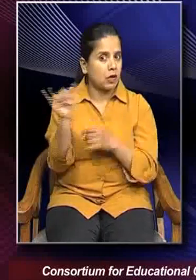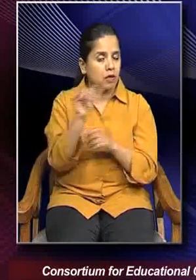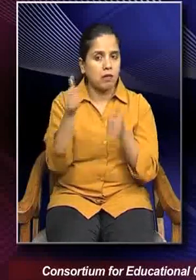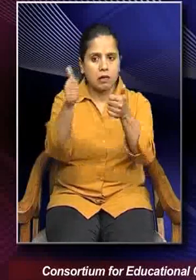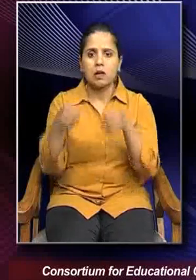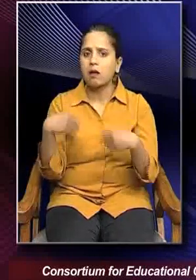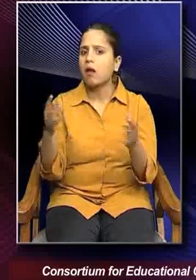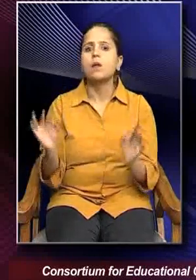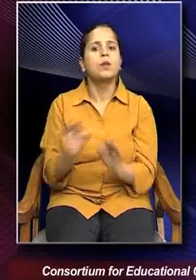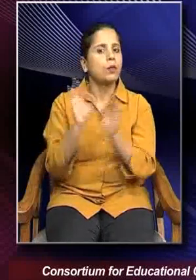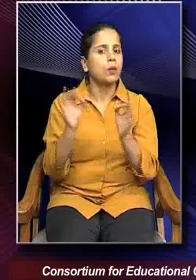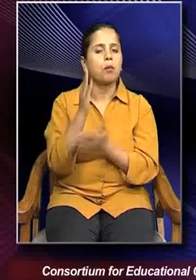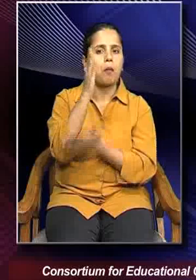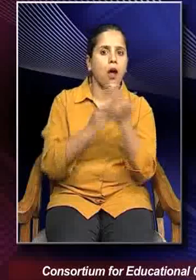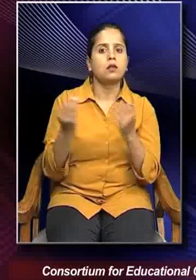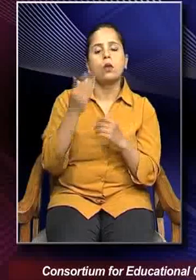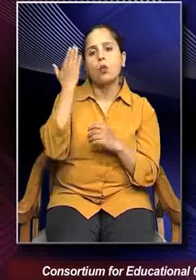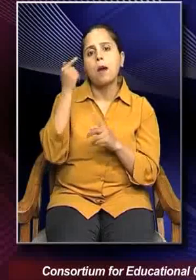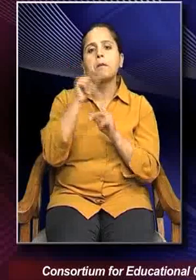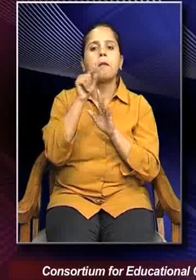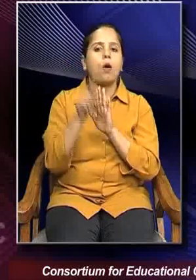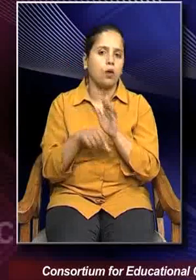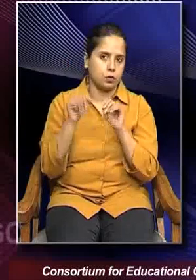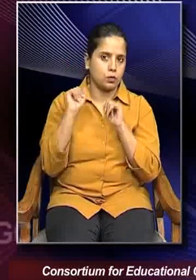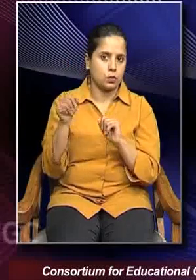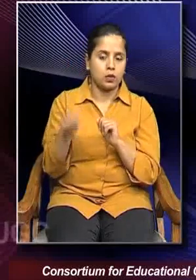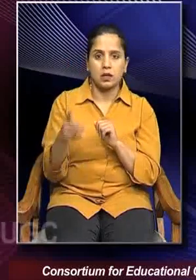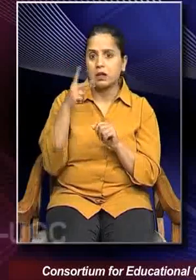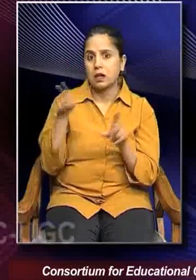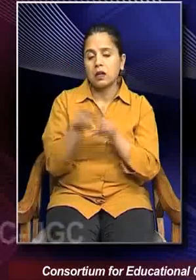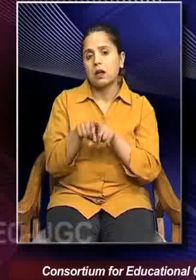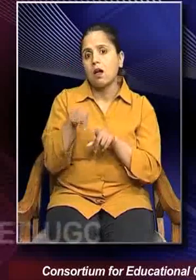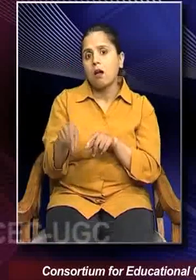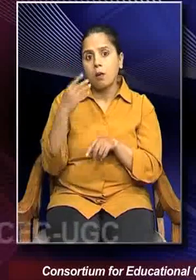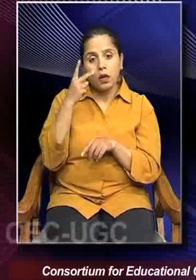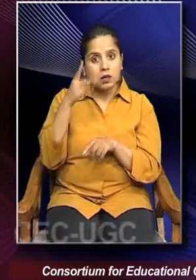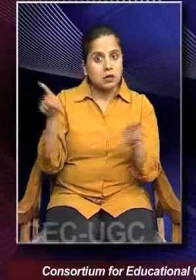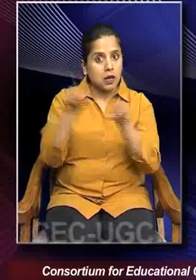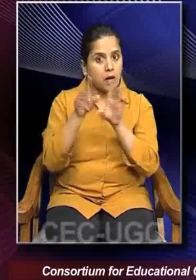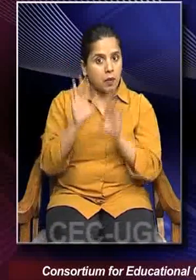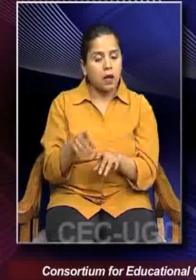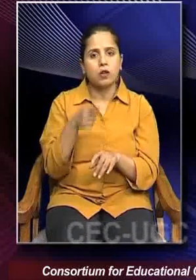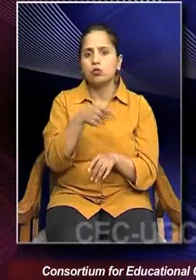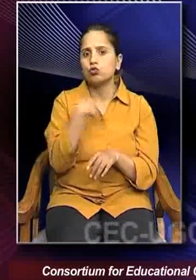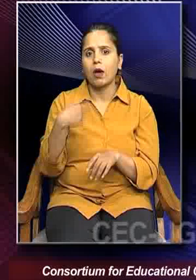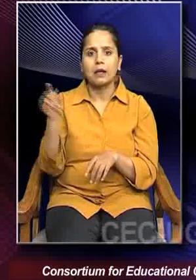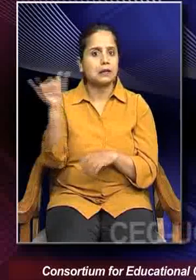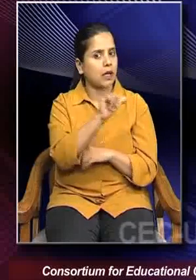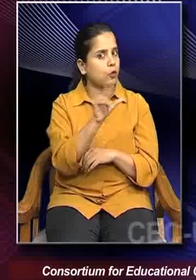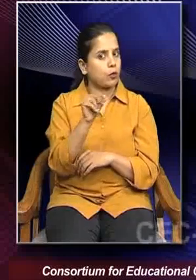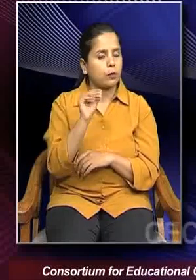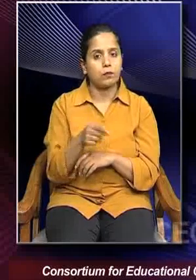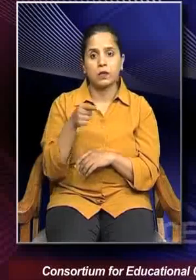results, partly because of the policies which were not as foresighted as the case of China. As far as